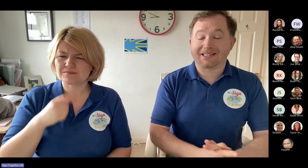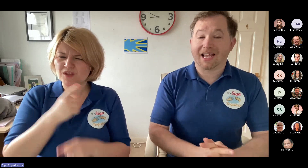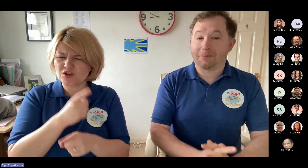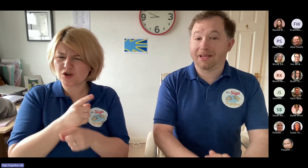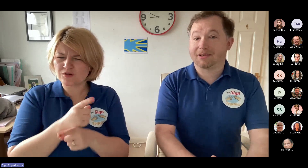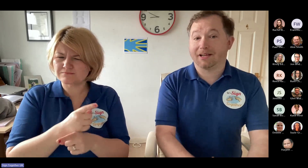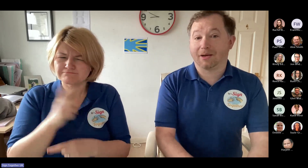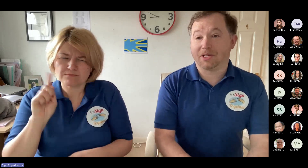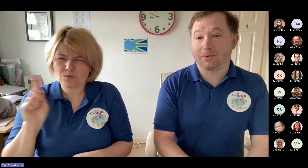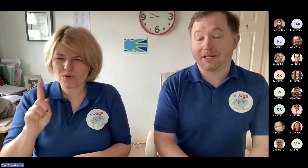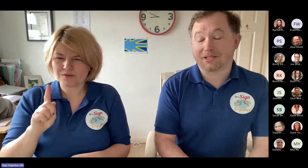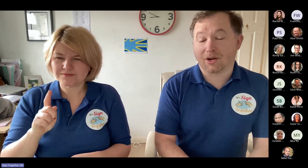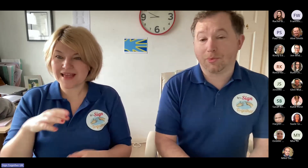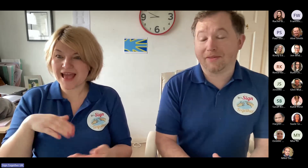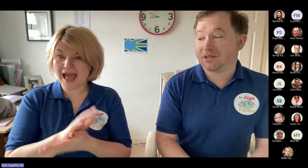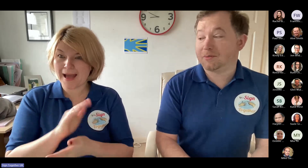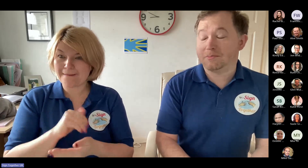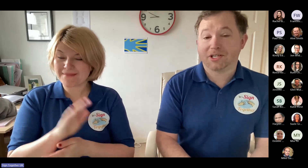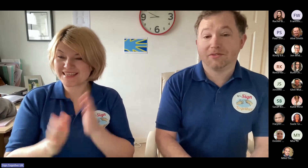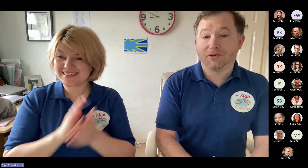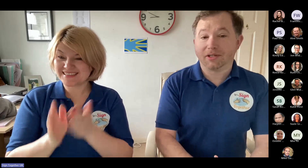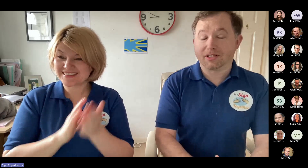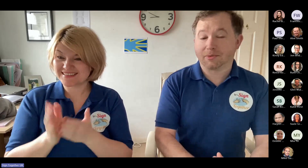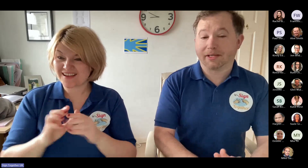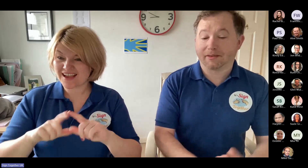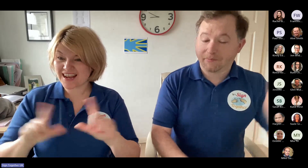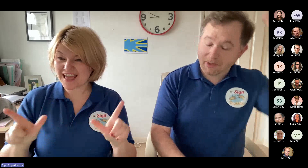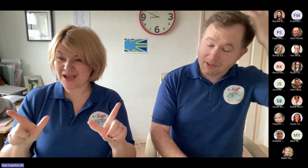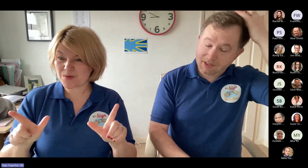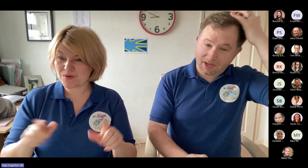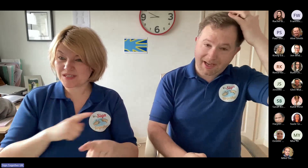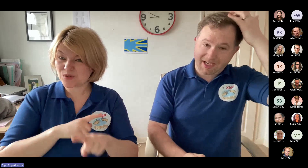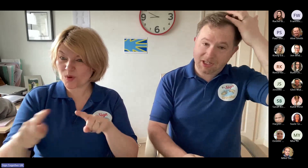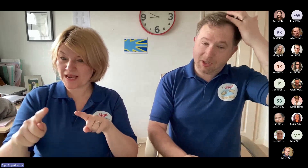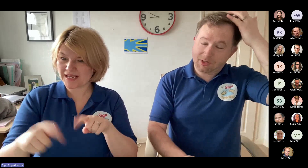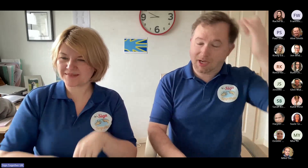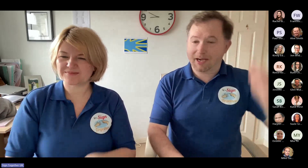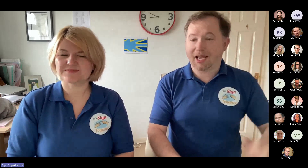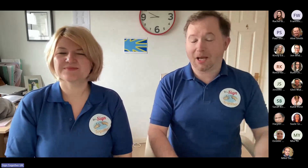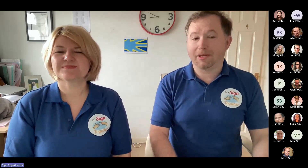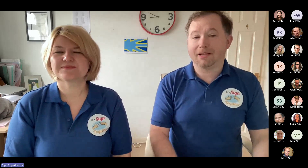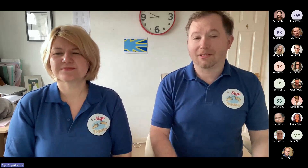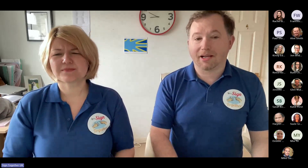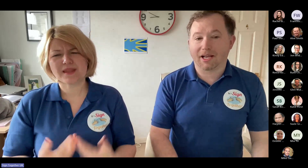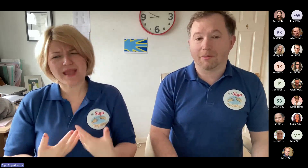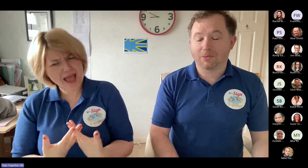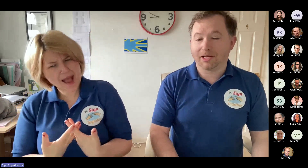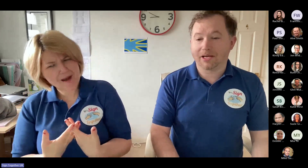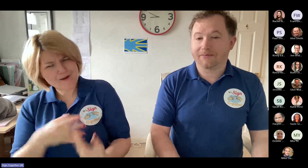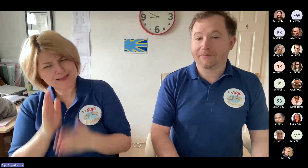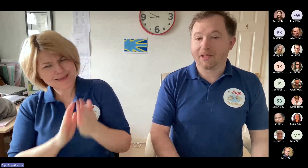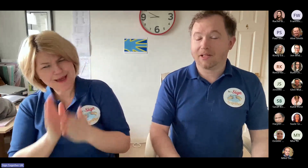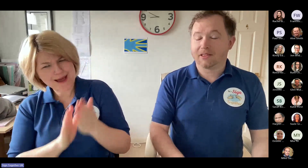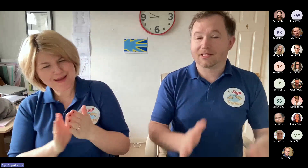it's Happy Sign Language Week. So we've got a mission for you this week. So how do you sign Happy Sign Language Week? The